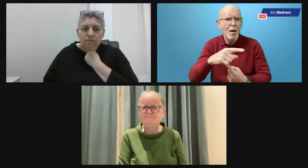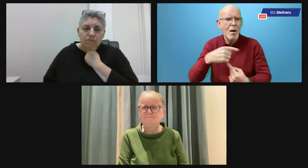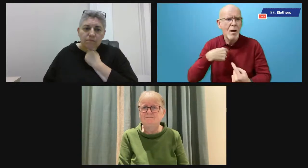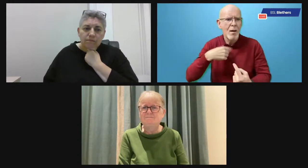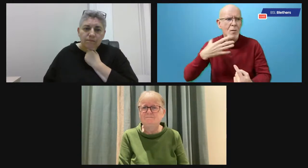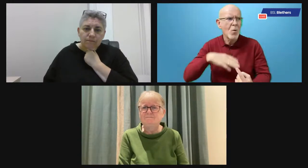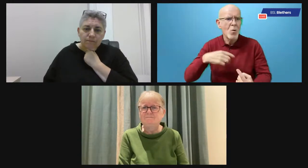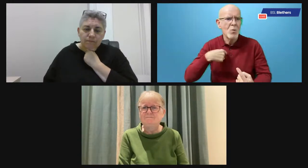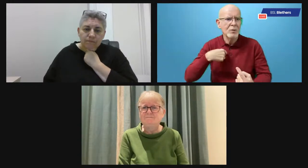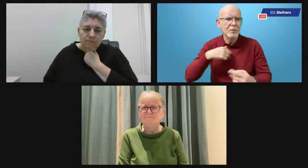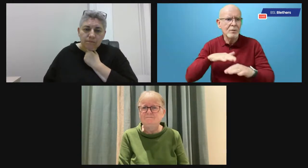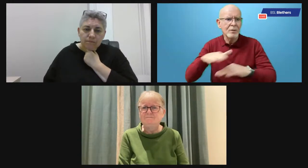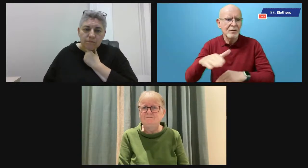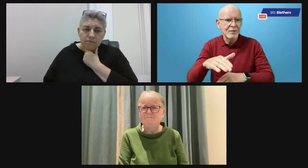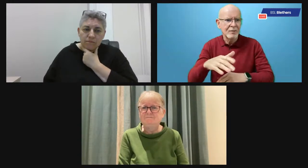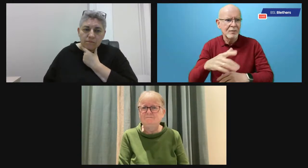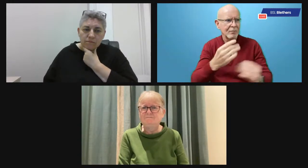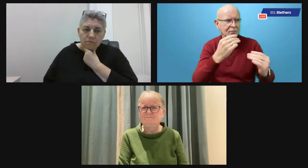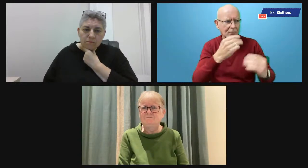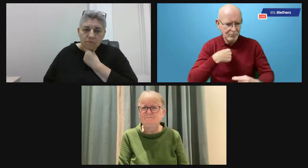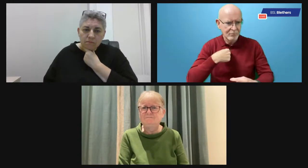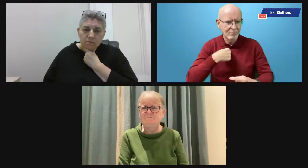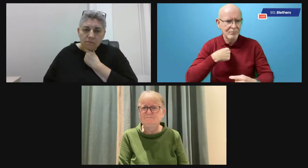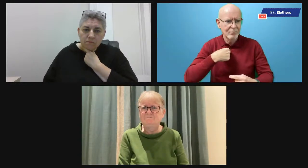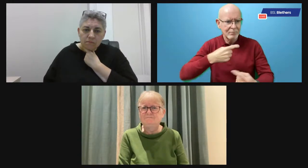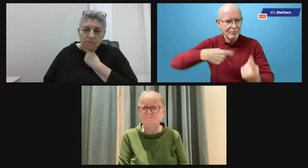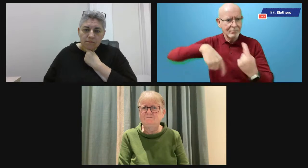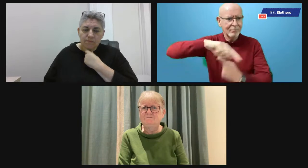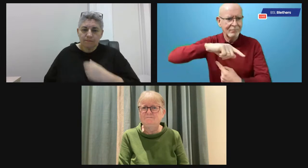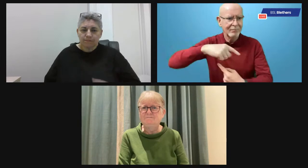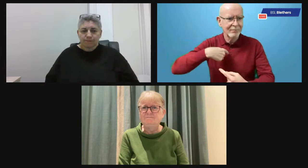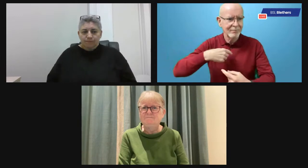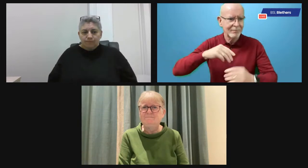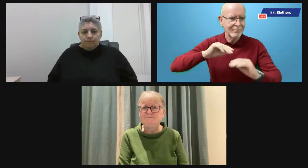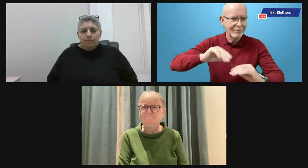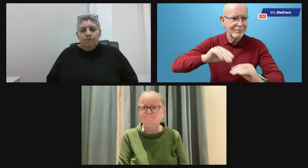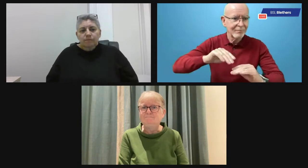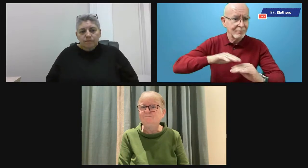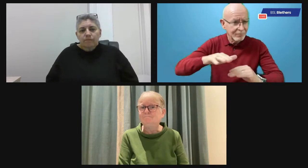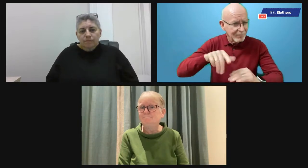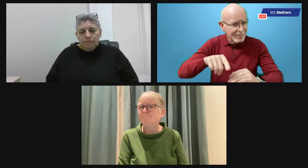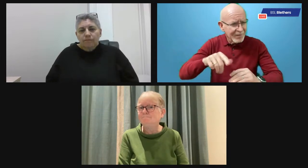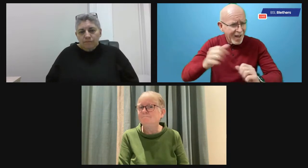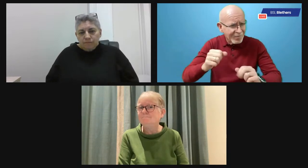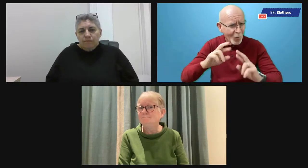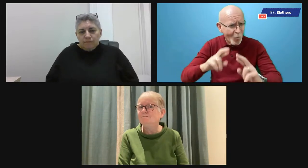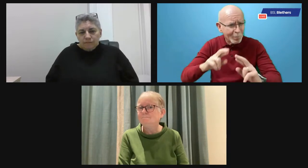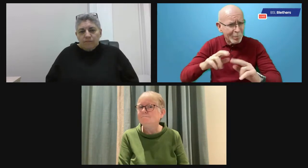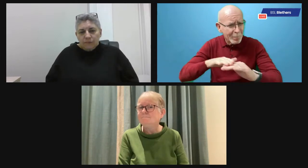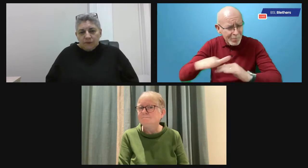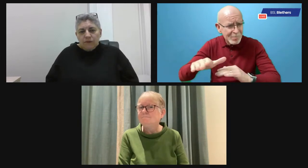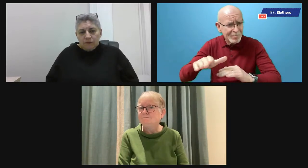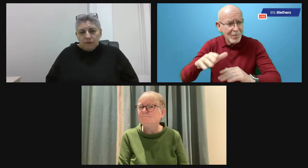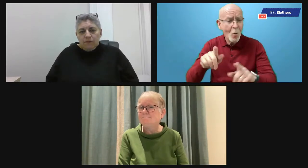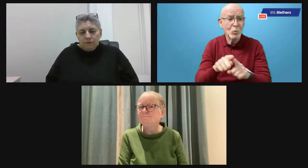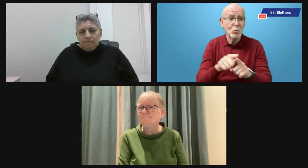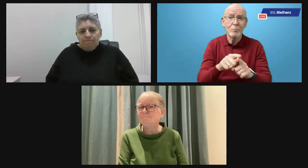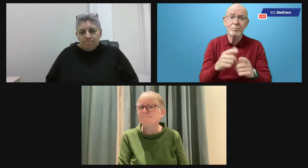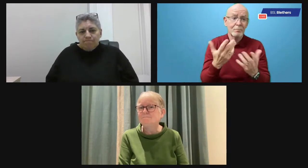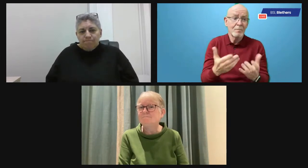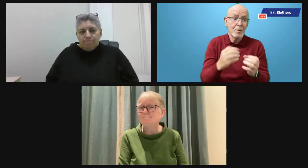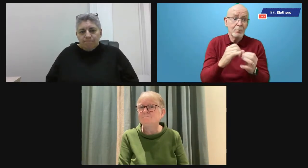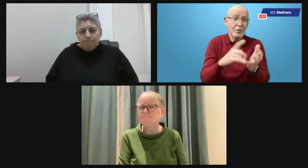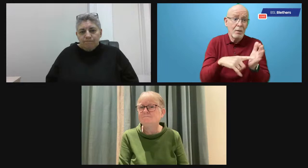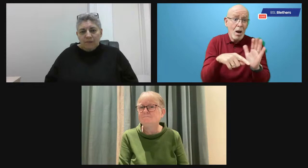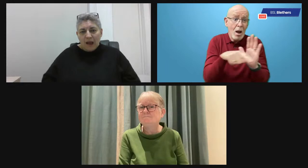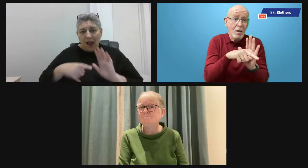GCSEs and sign language. So I'm hoping that in the future that the tables have turned, and we're actually